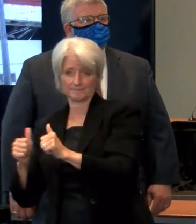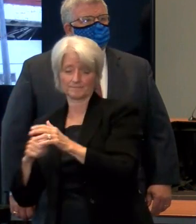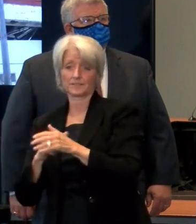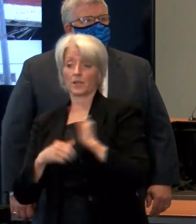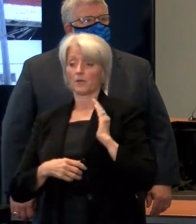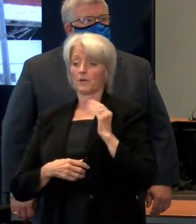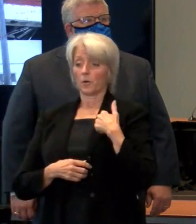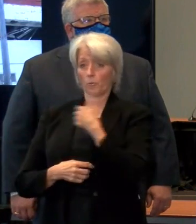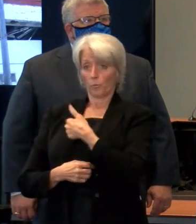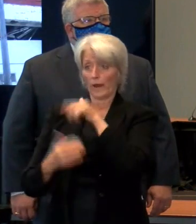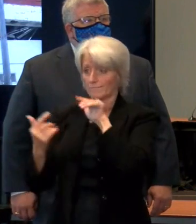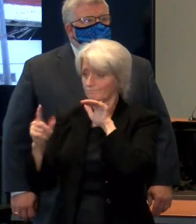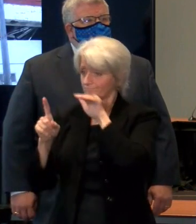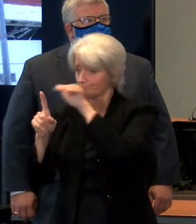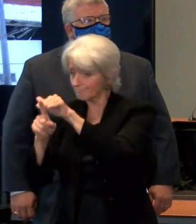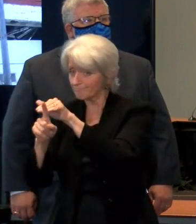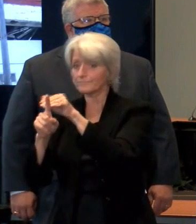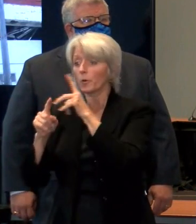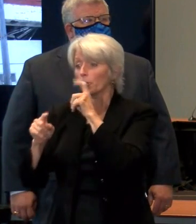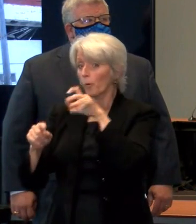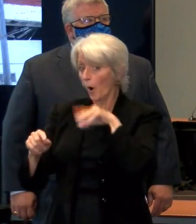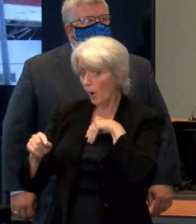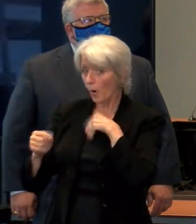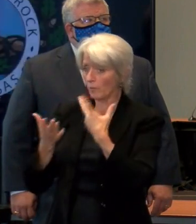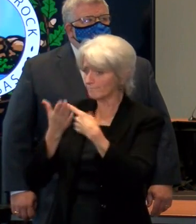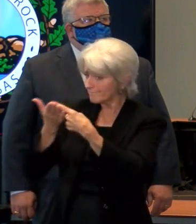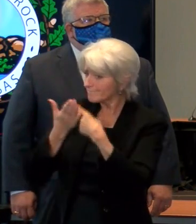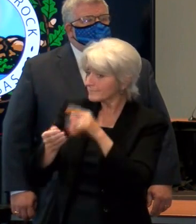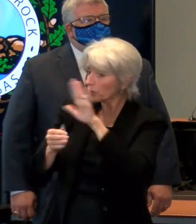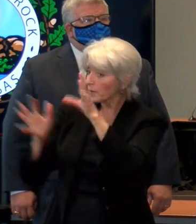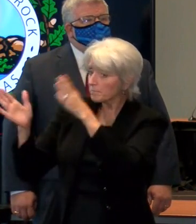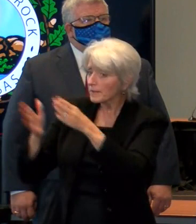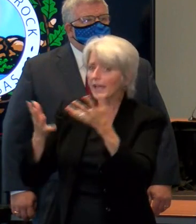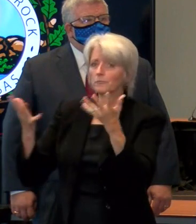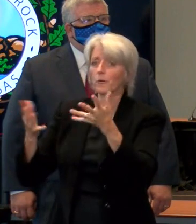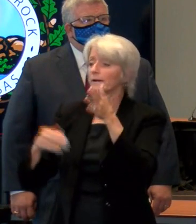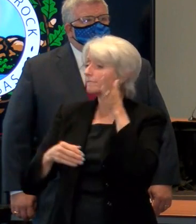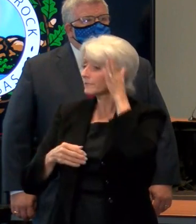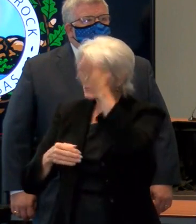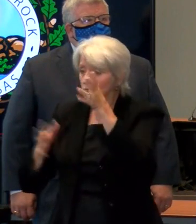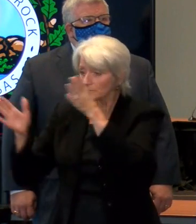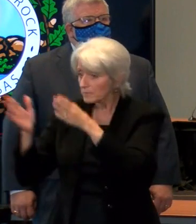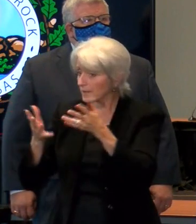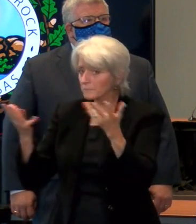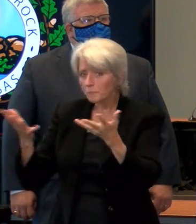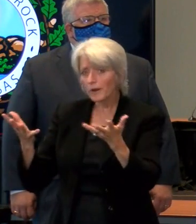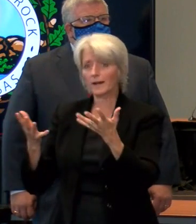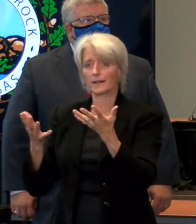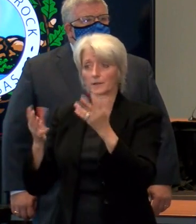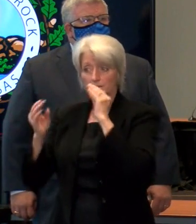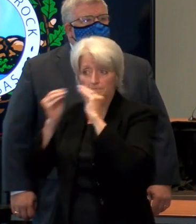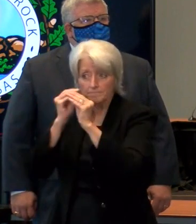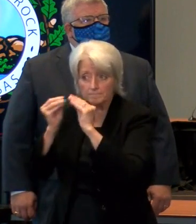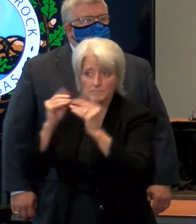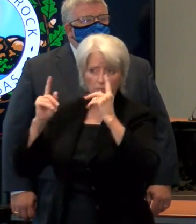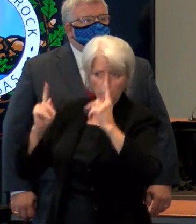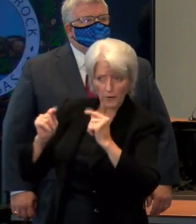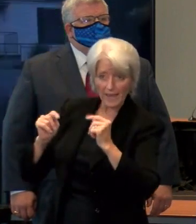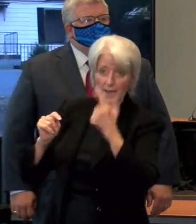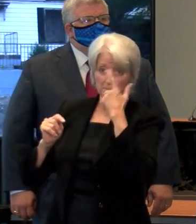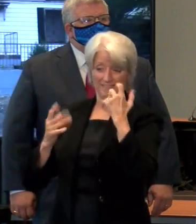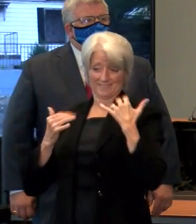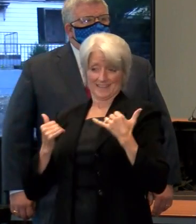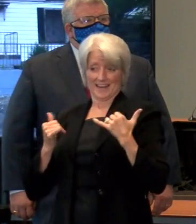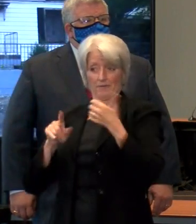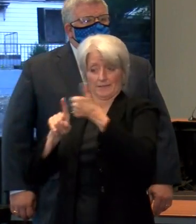owner, we met with them, is just what was their intention of the building? When do they intend to repair the building? Because it was an unsafe